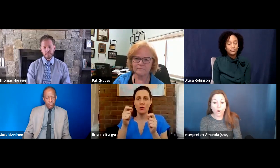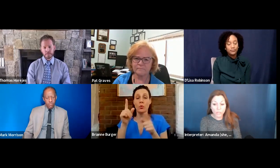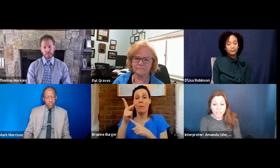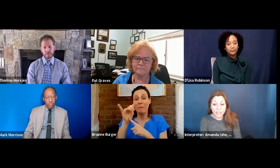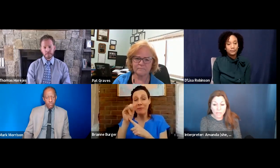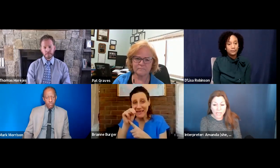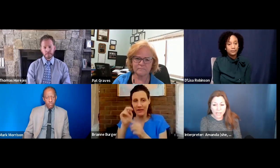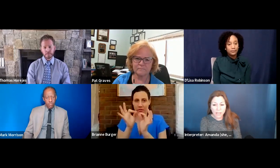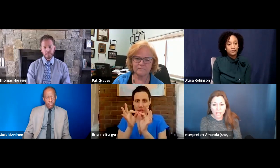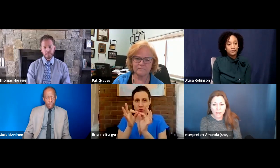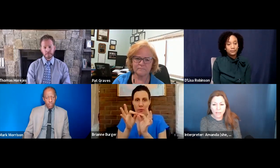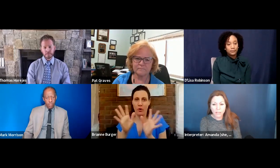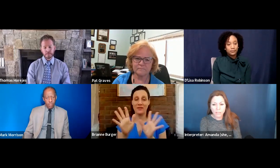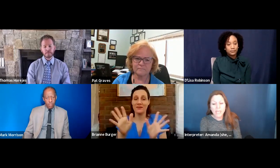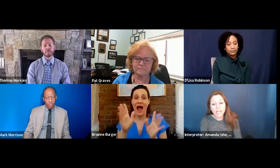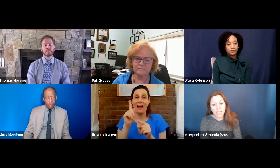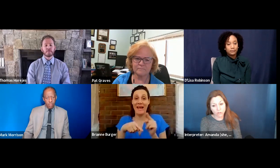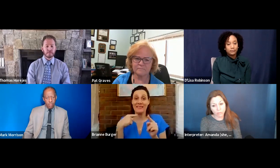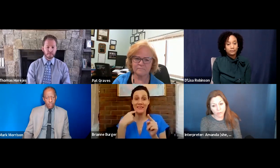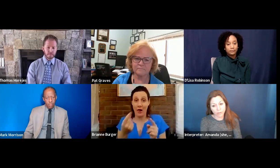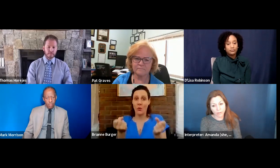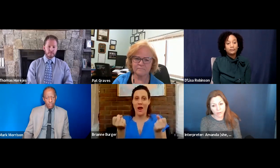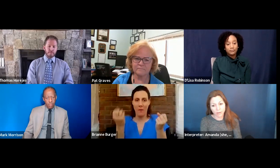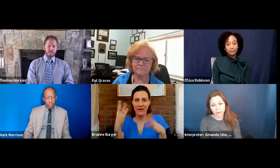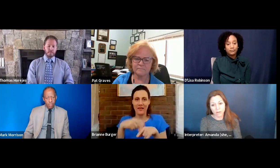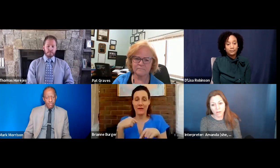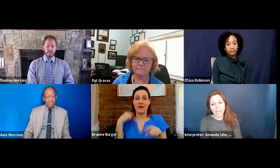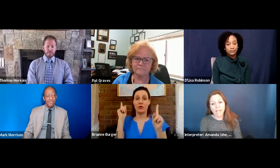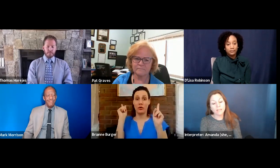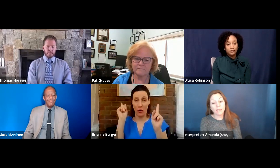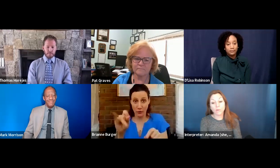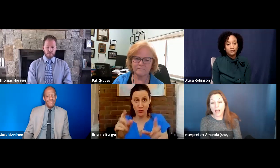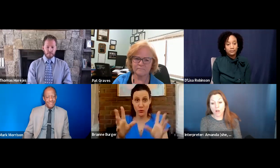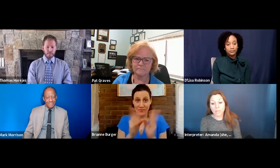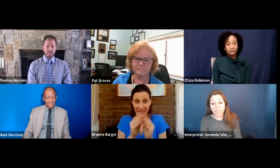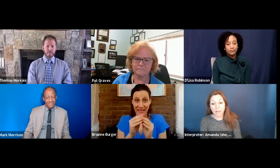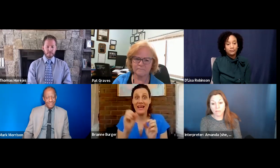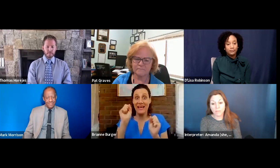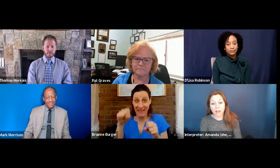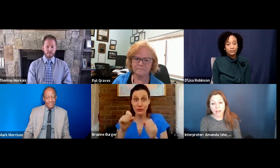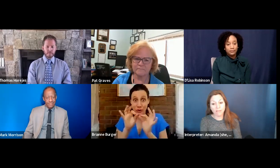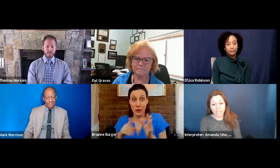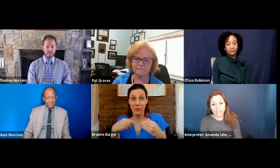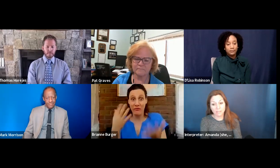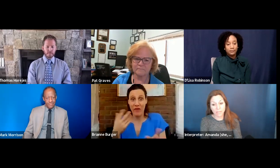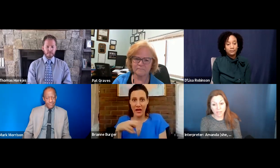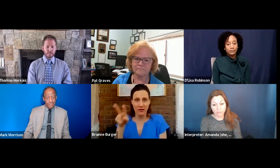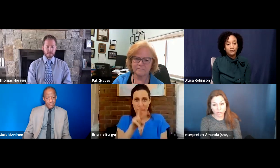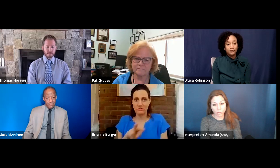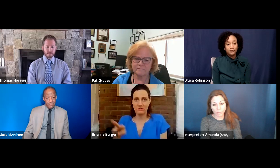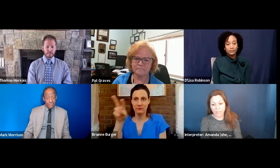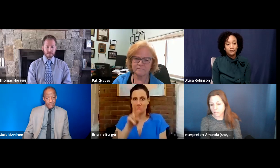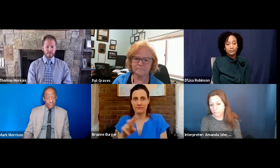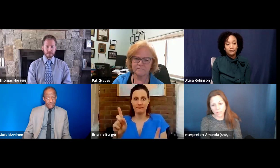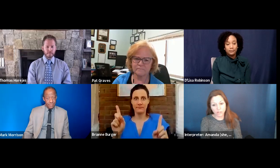is hosting the meeting, pin the interpreter. I can't tell you how many times I have attended meetings,